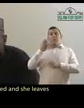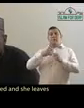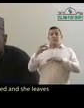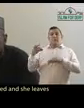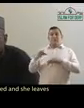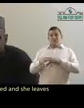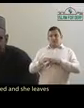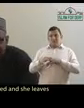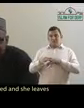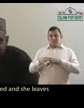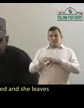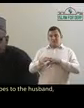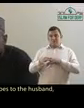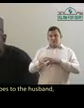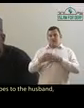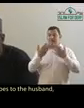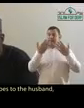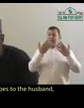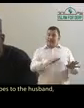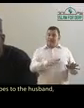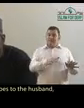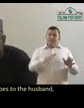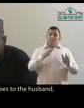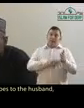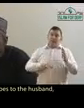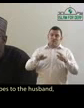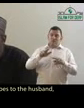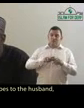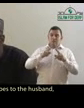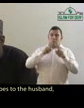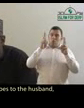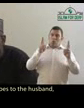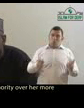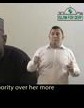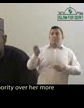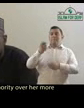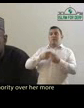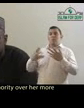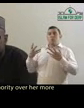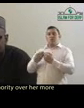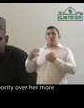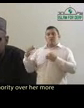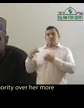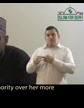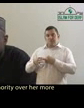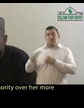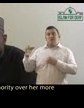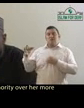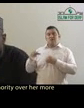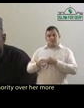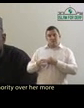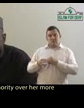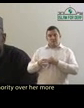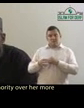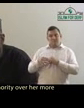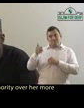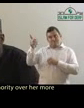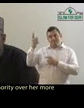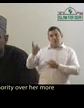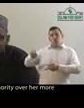married and she leaves her parents' home and she goes to the husband, then the husband is